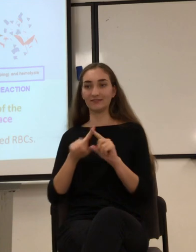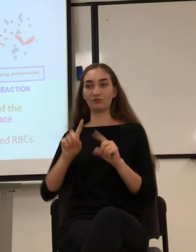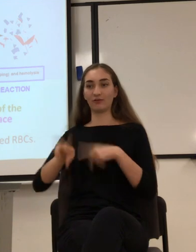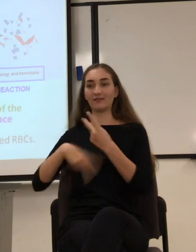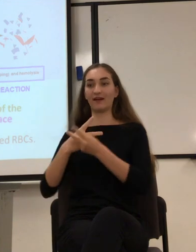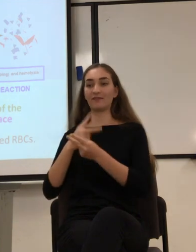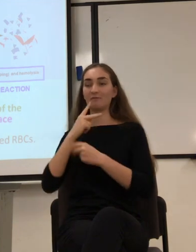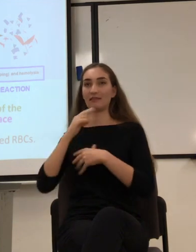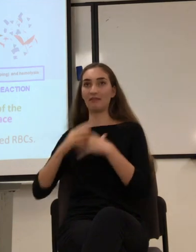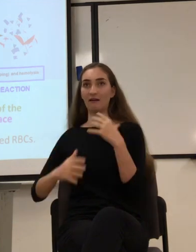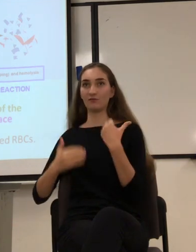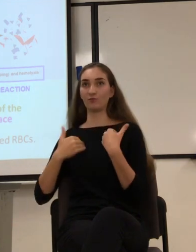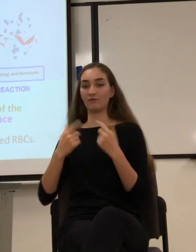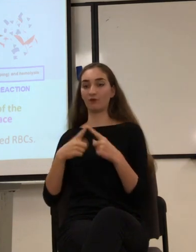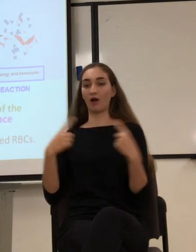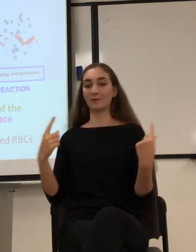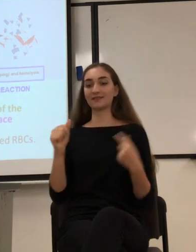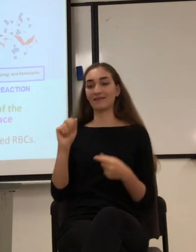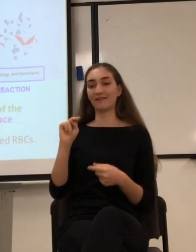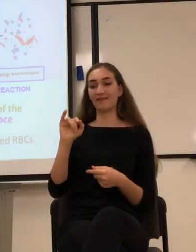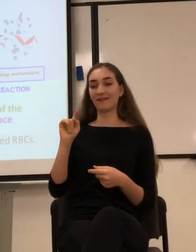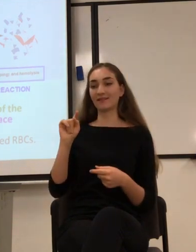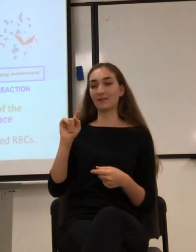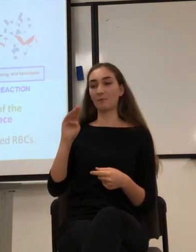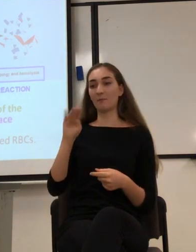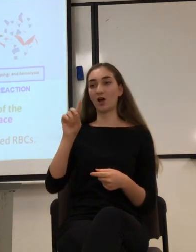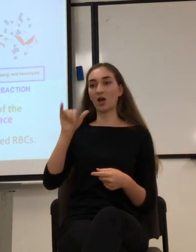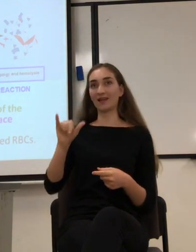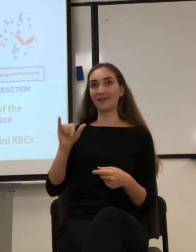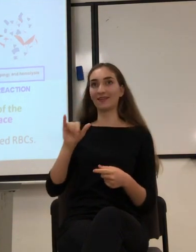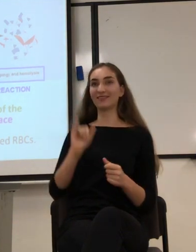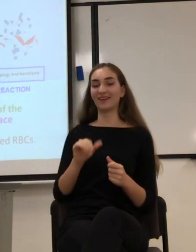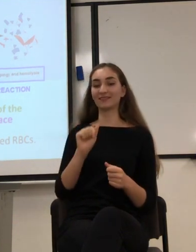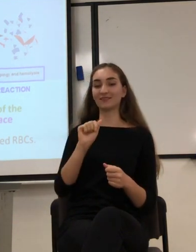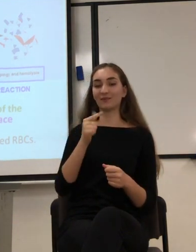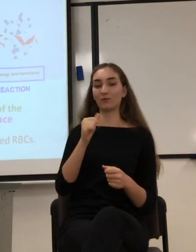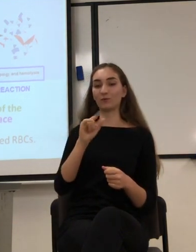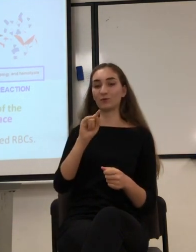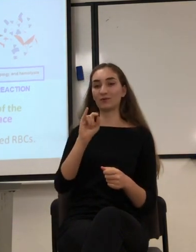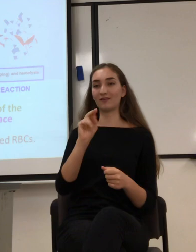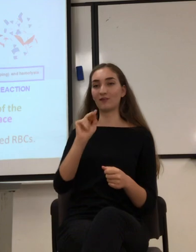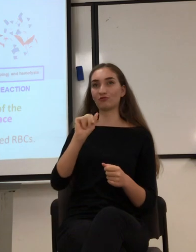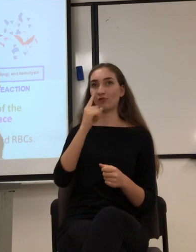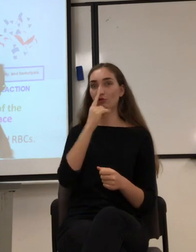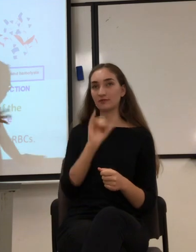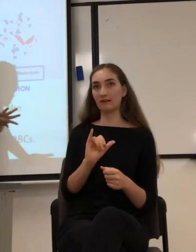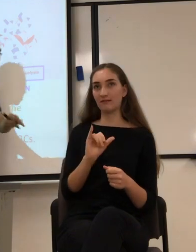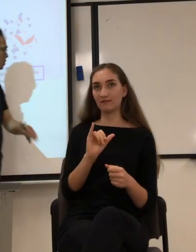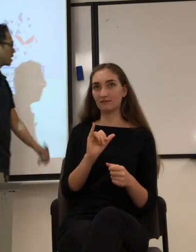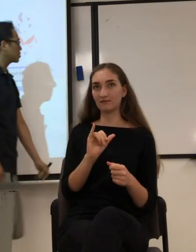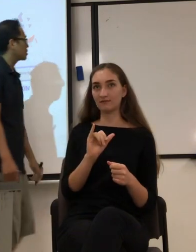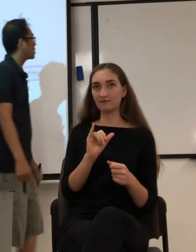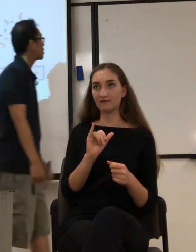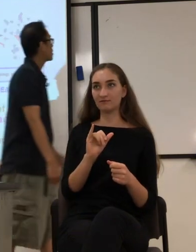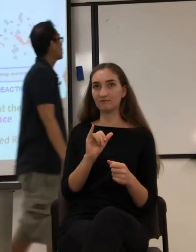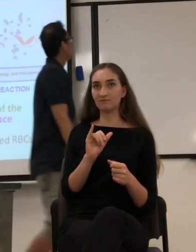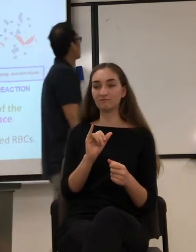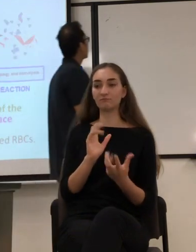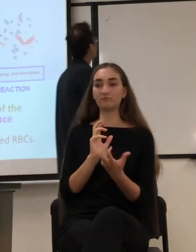an opposing antibody, this is what agglutination looks like. Okay. So typing correctly prevents